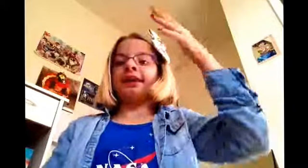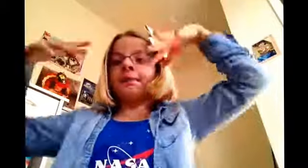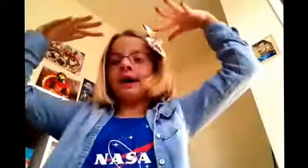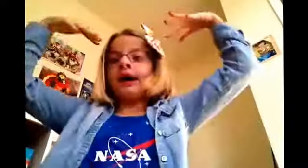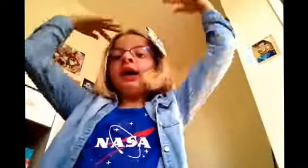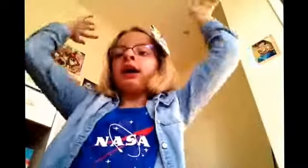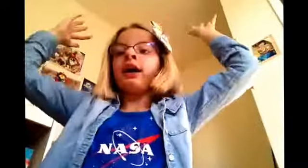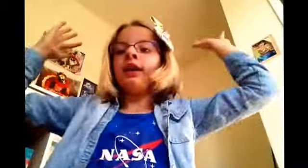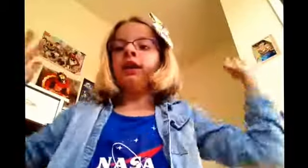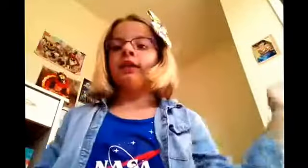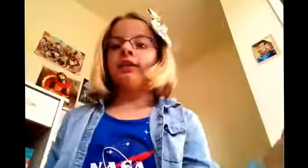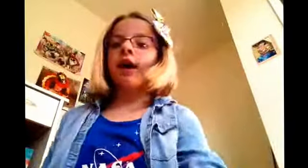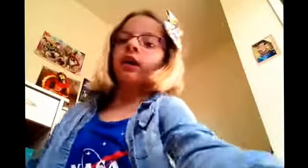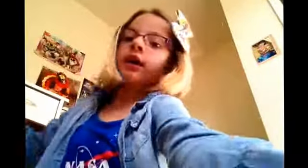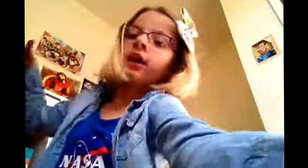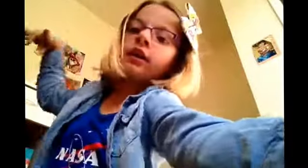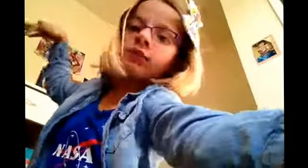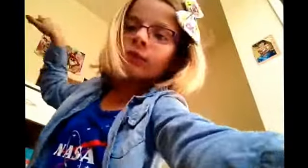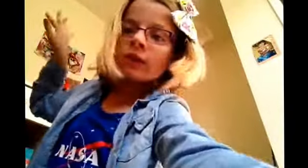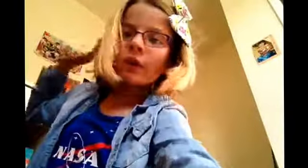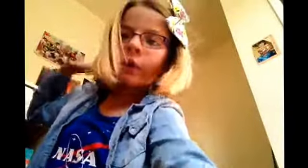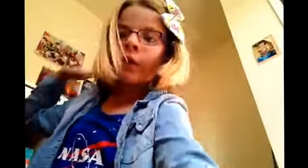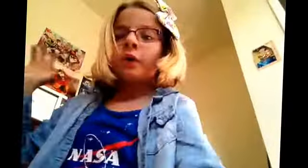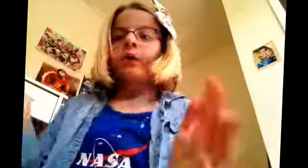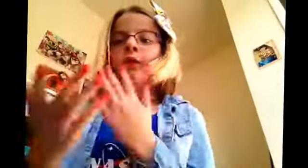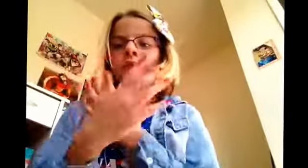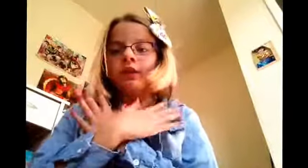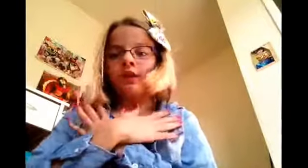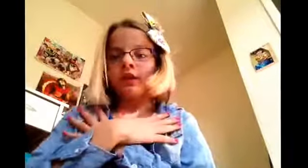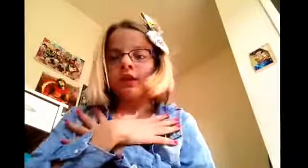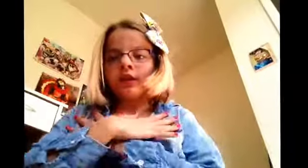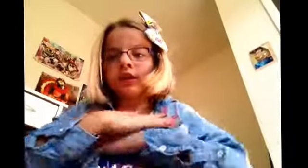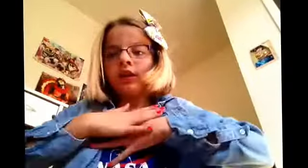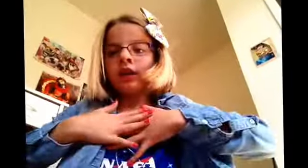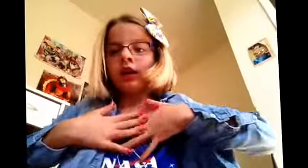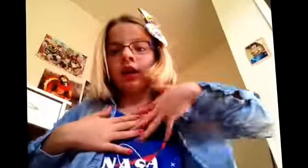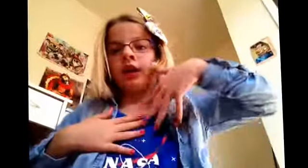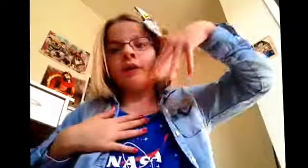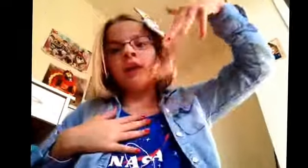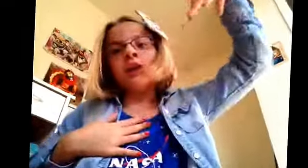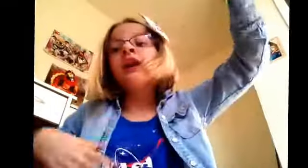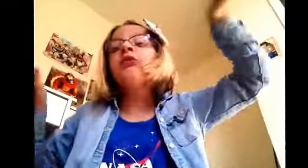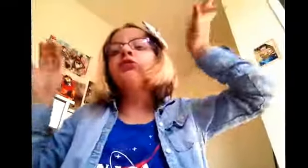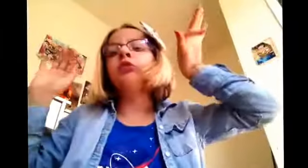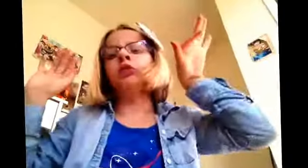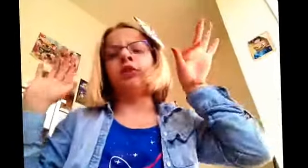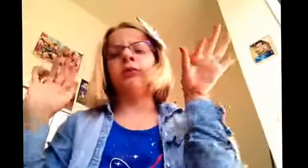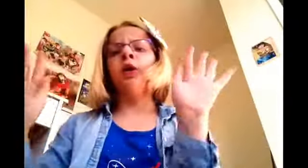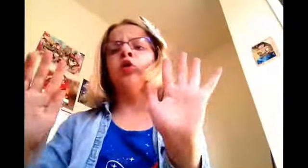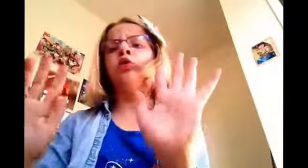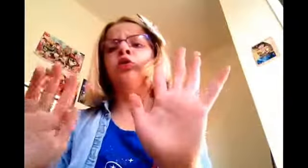my head, darling, it's floating. Yeah, when I need you the